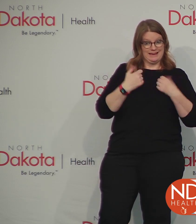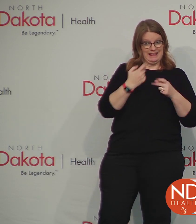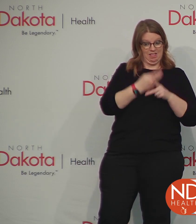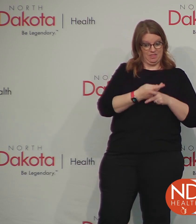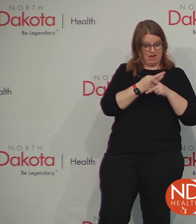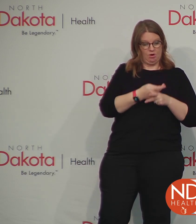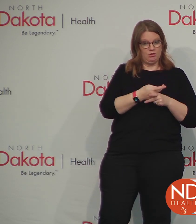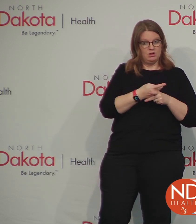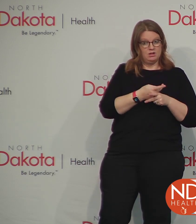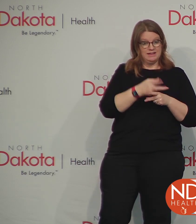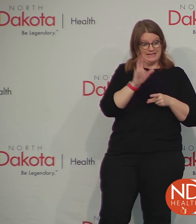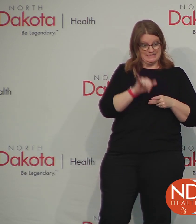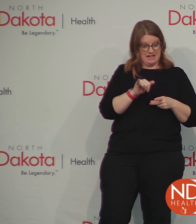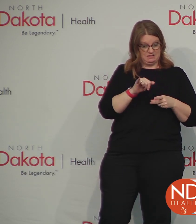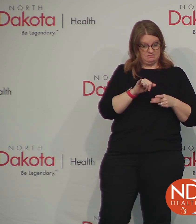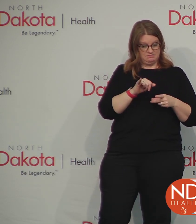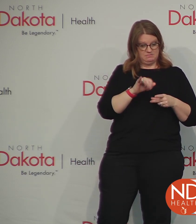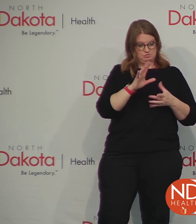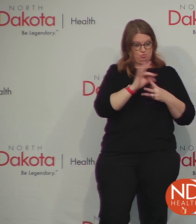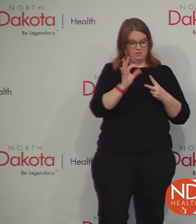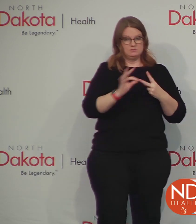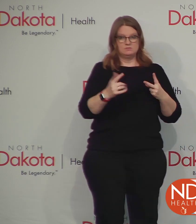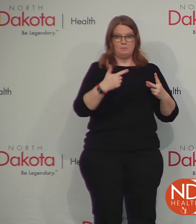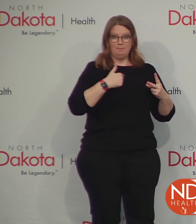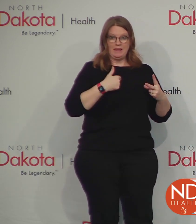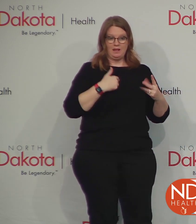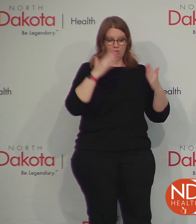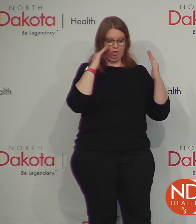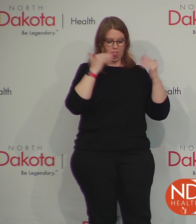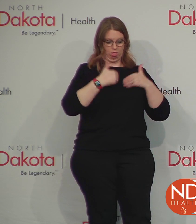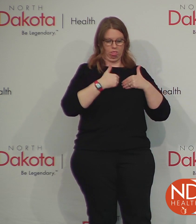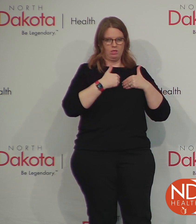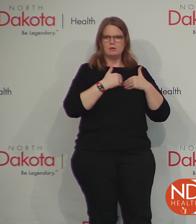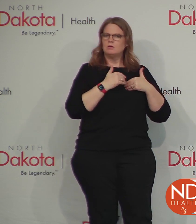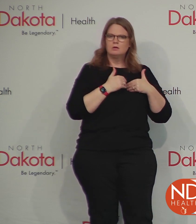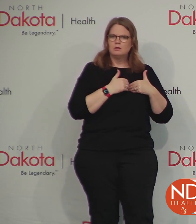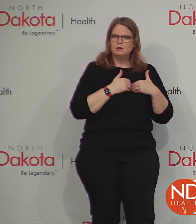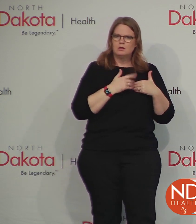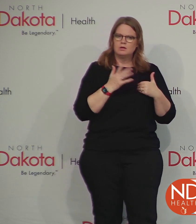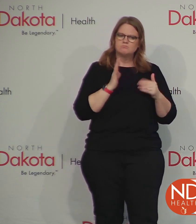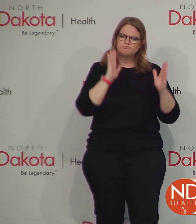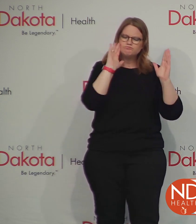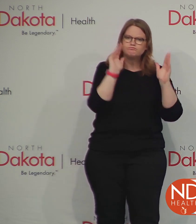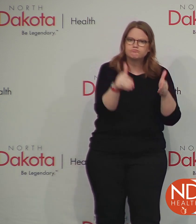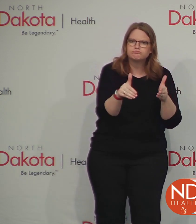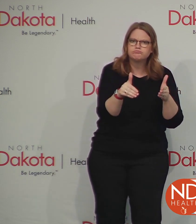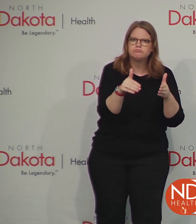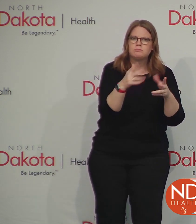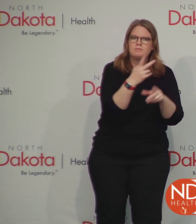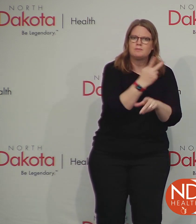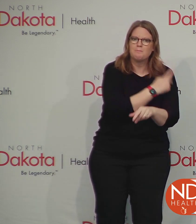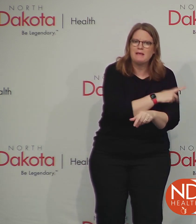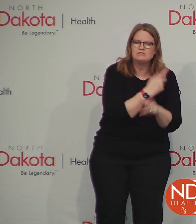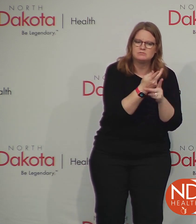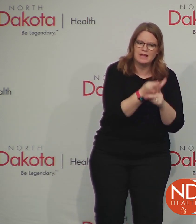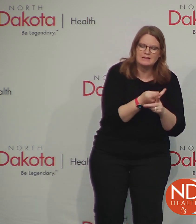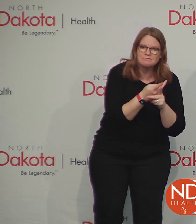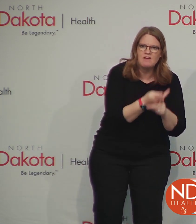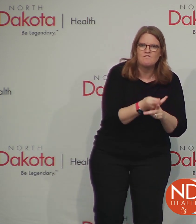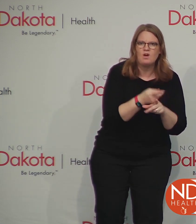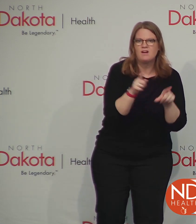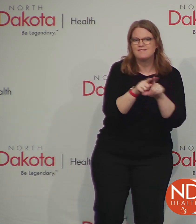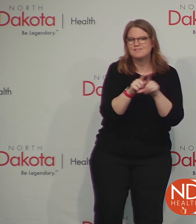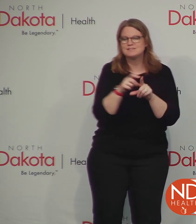be about me per se. That vaccination choice will be about the patients I care for, the staff I work alongside, and my